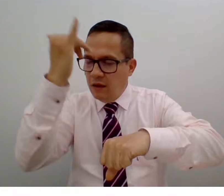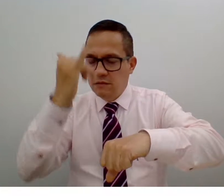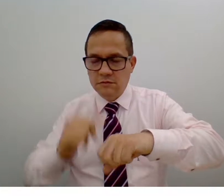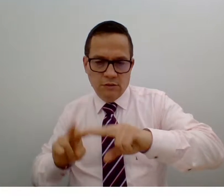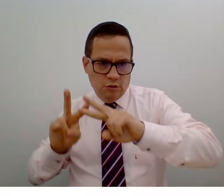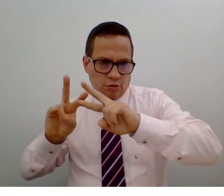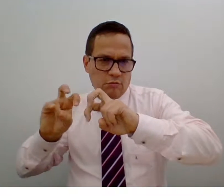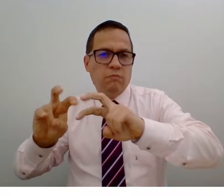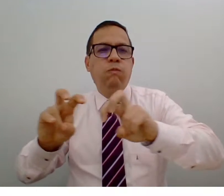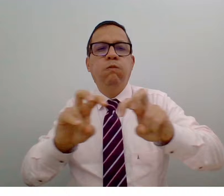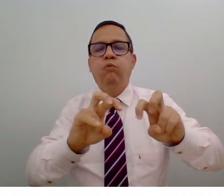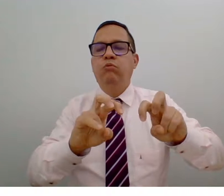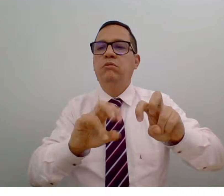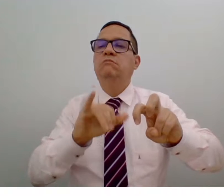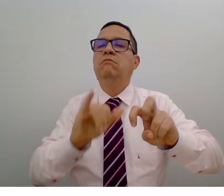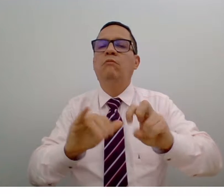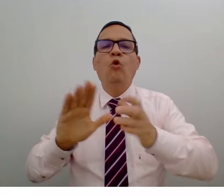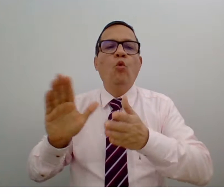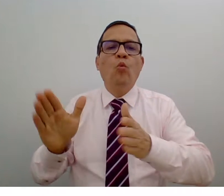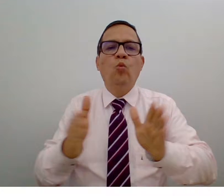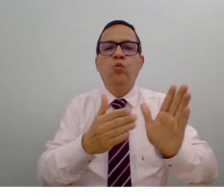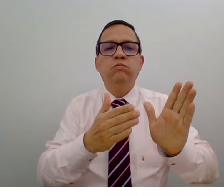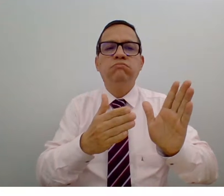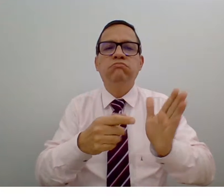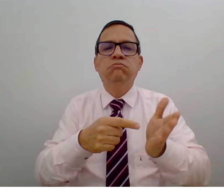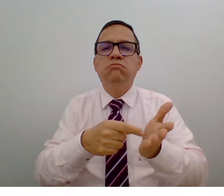Vicerrectoría Académica y de Investigación.